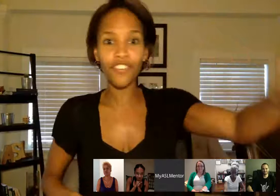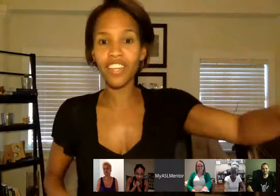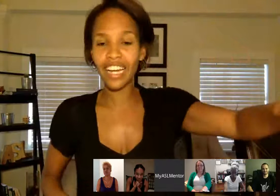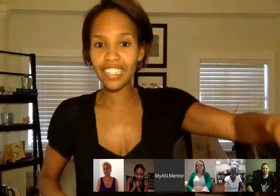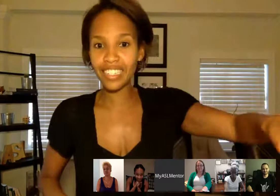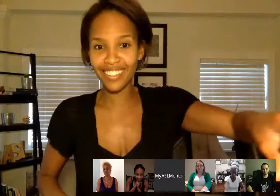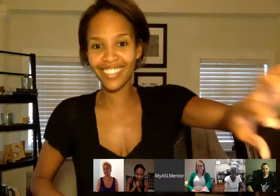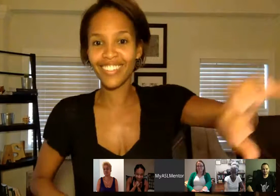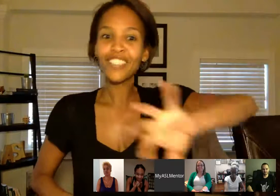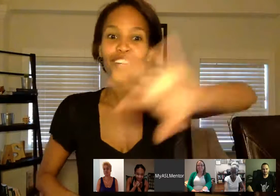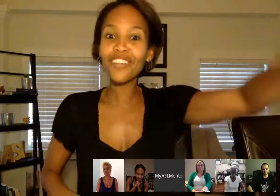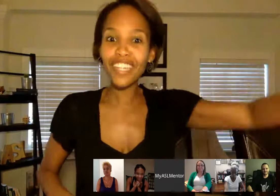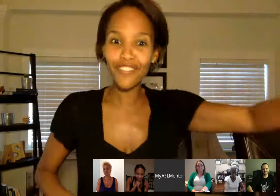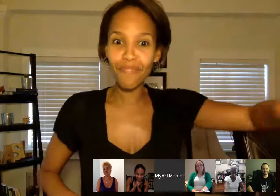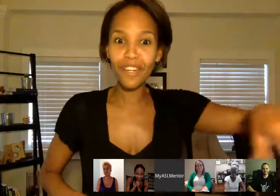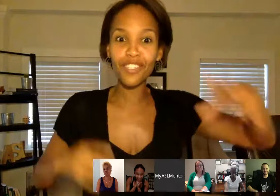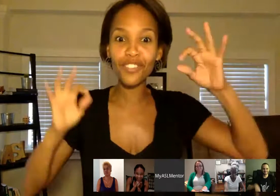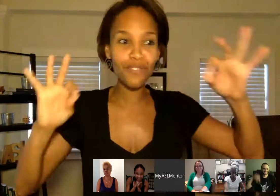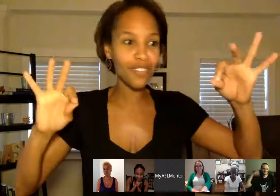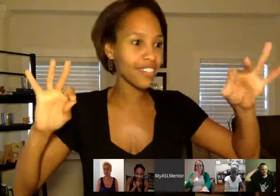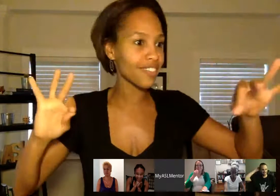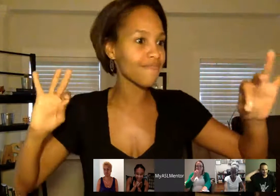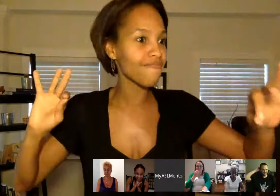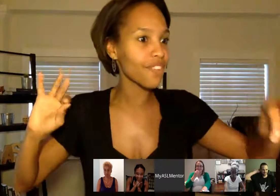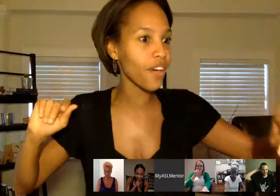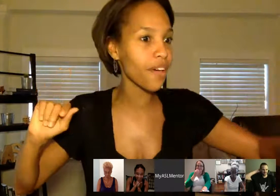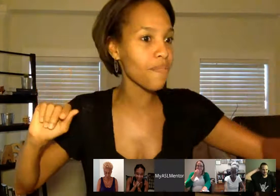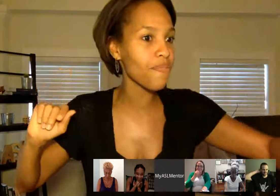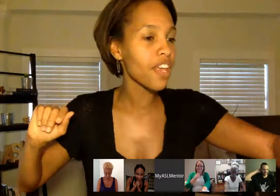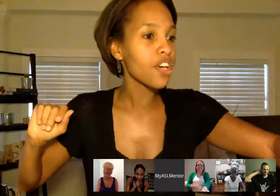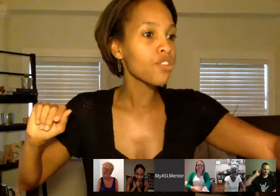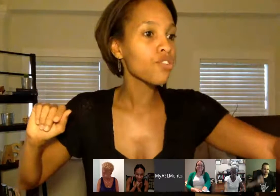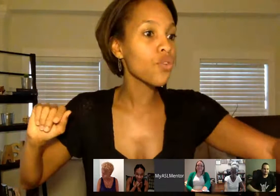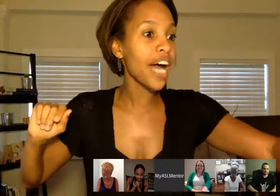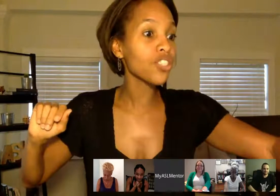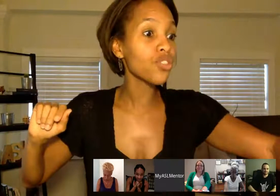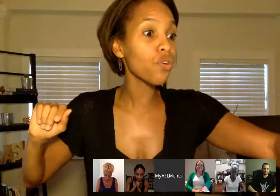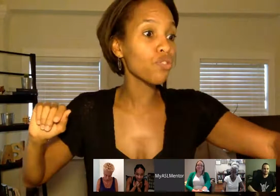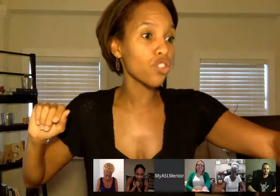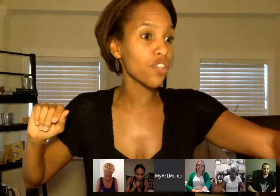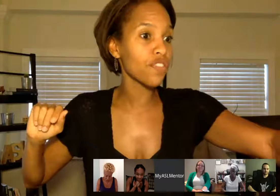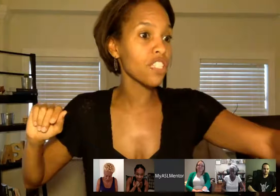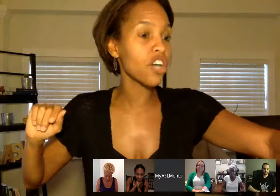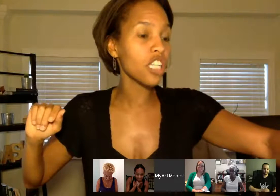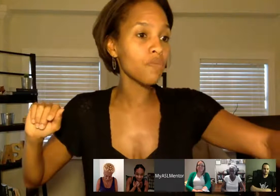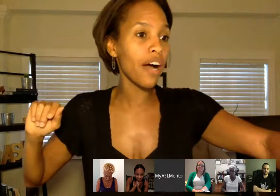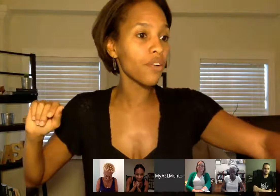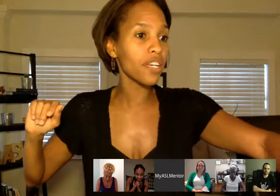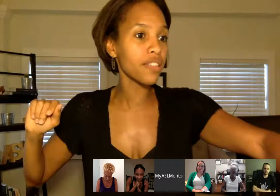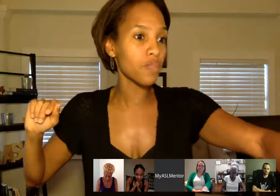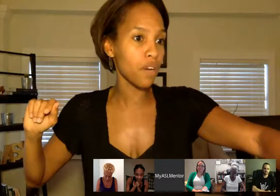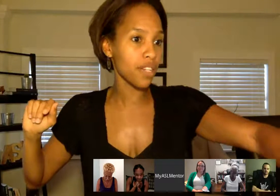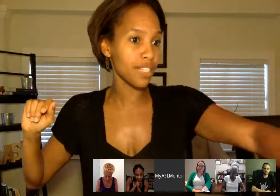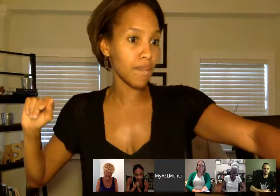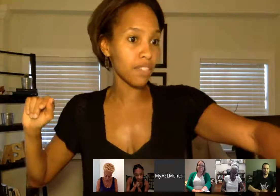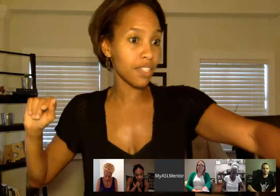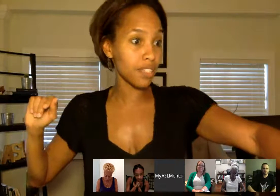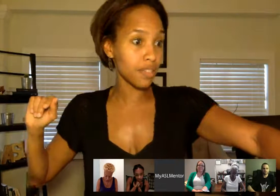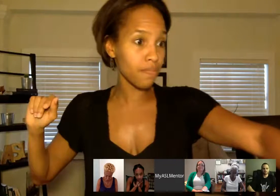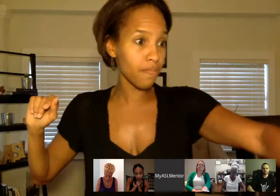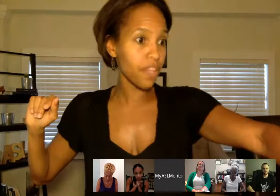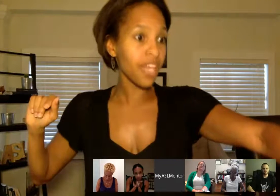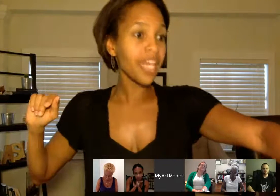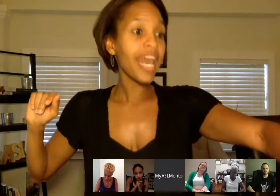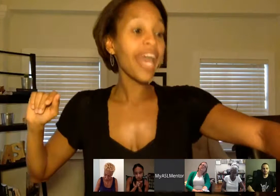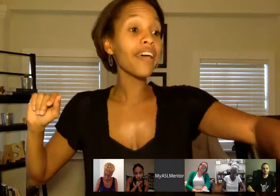it's different than I did. Totally different, but it still works. Okay, so that's the role shift. He talked about his